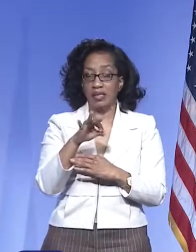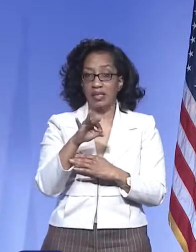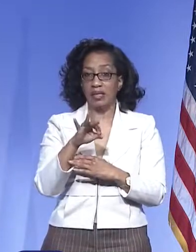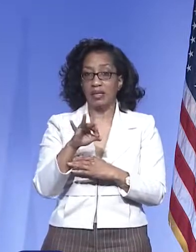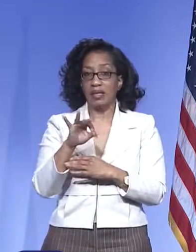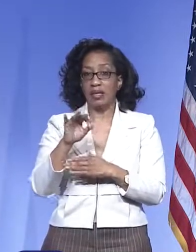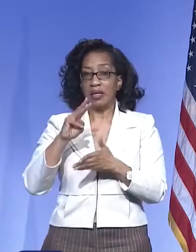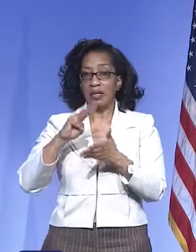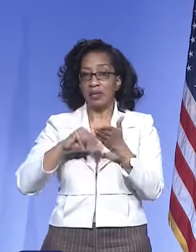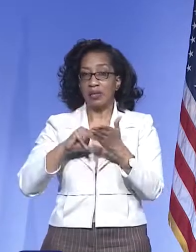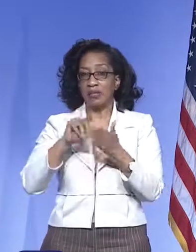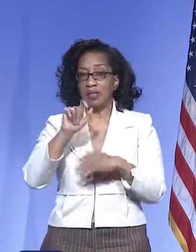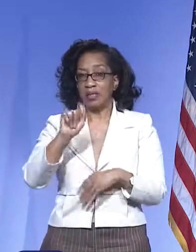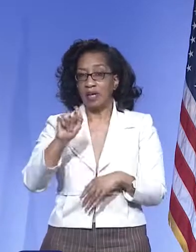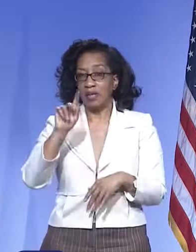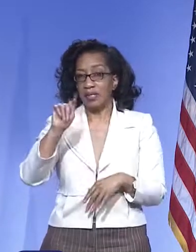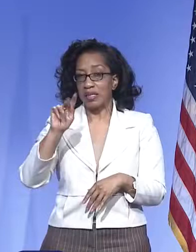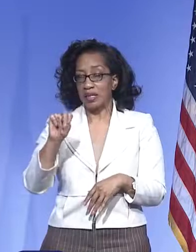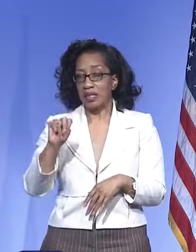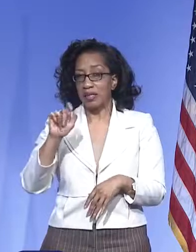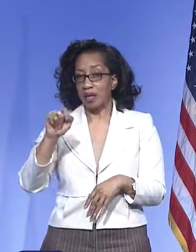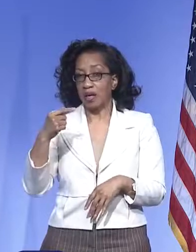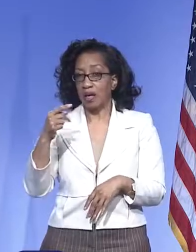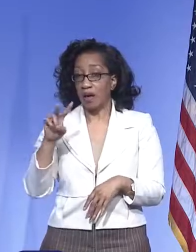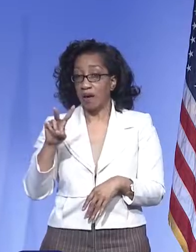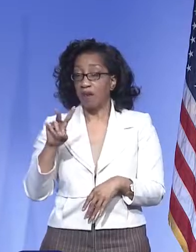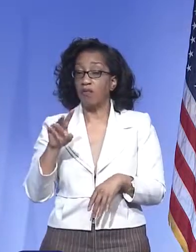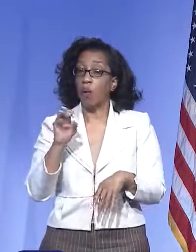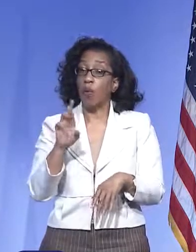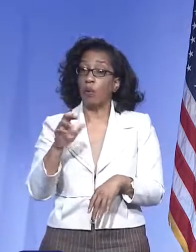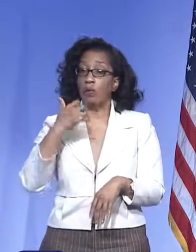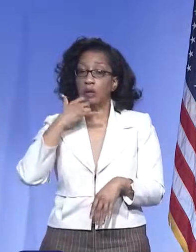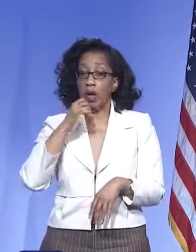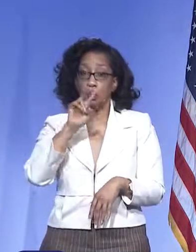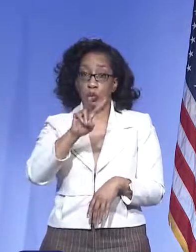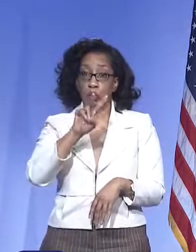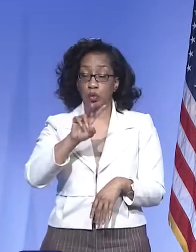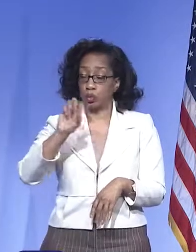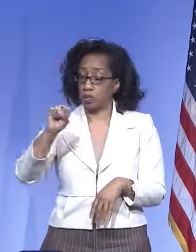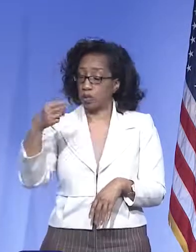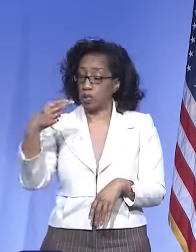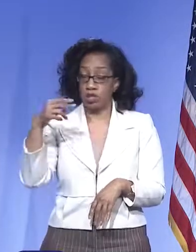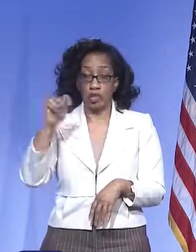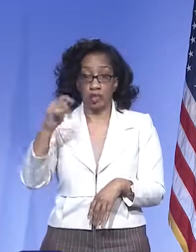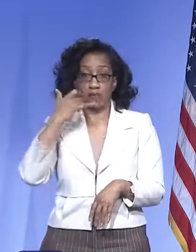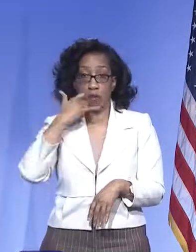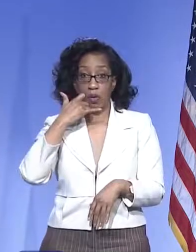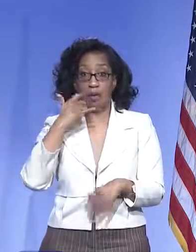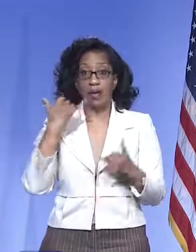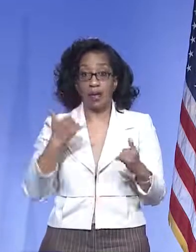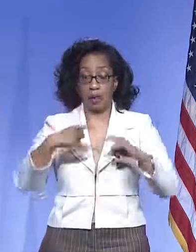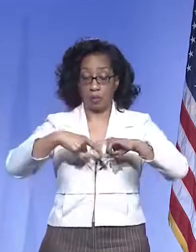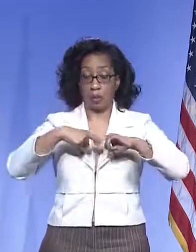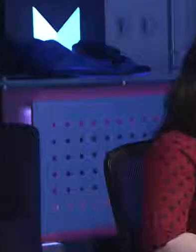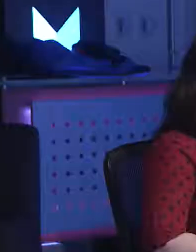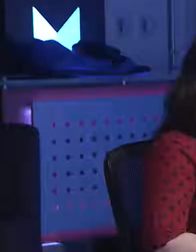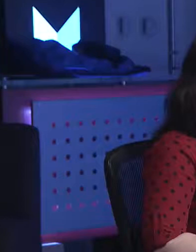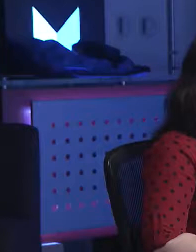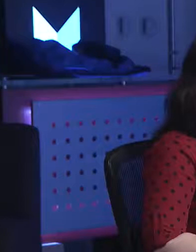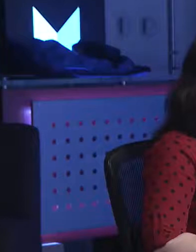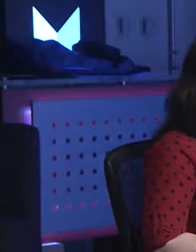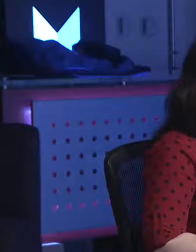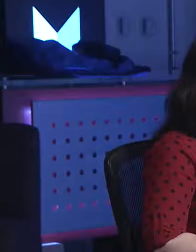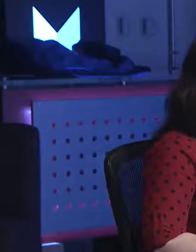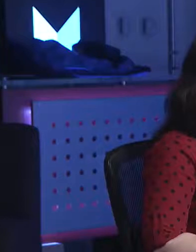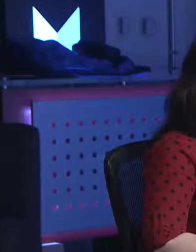covid19.memphistn.gov, or you can call the 222 SHOT line. And so with that, I'll pause and take any questions that folks may have. Brad